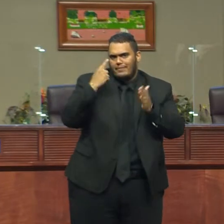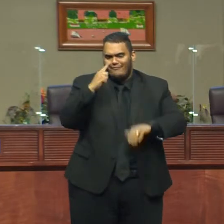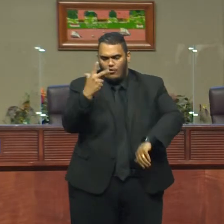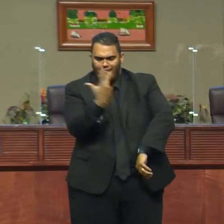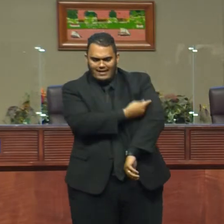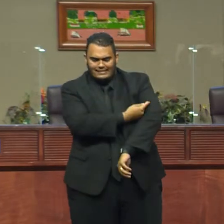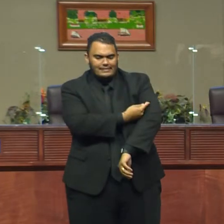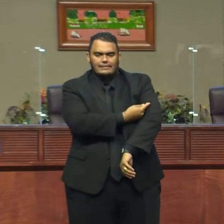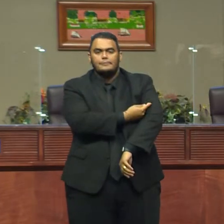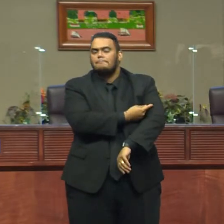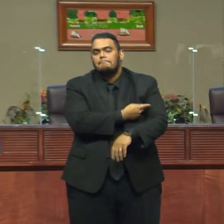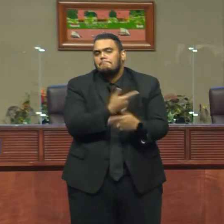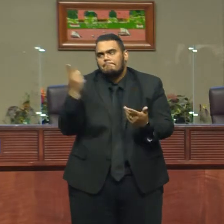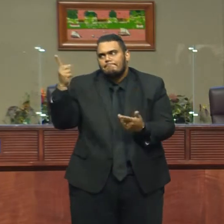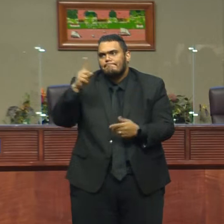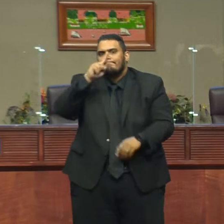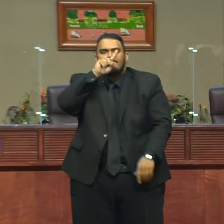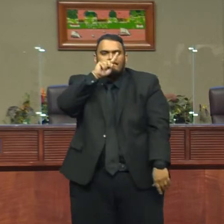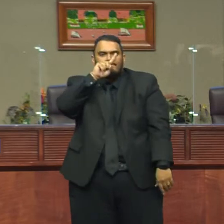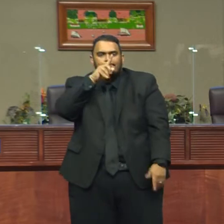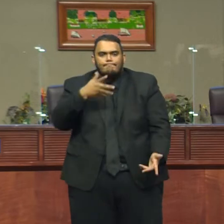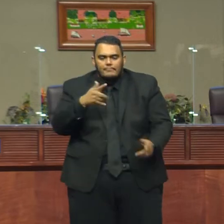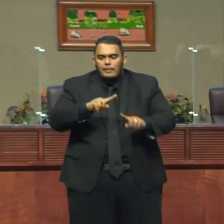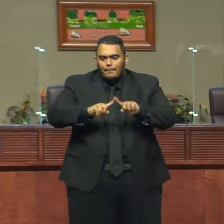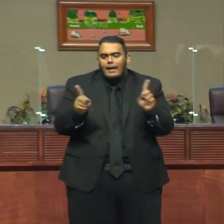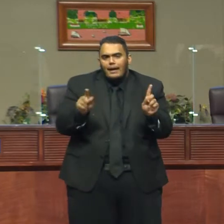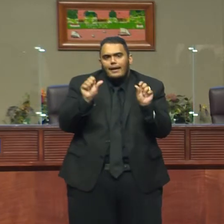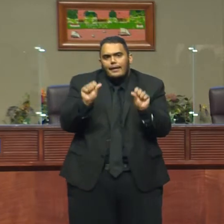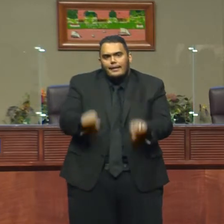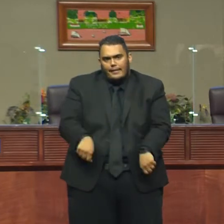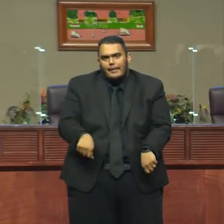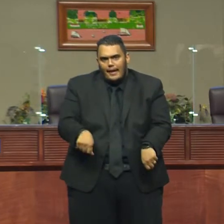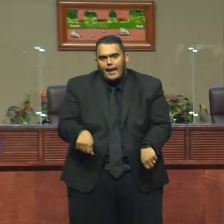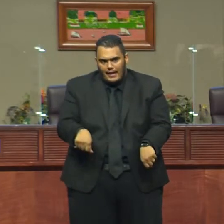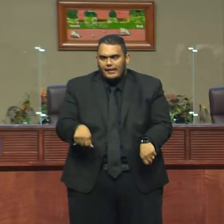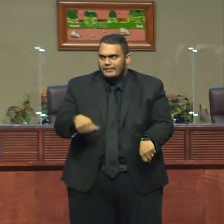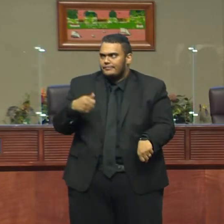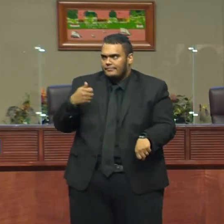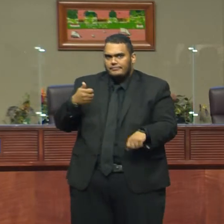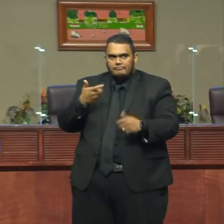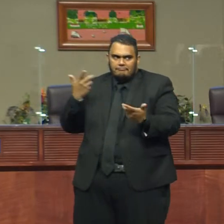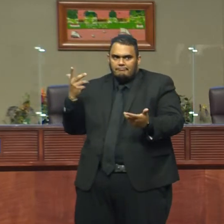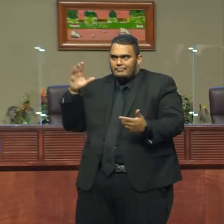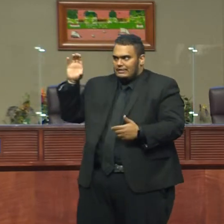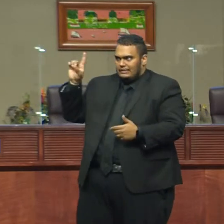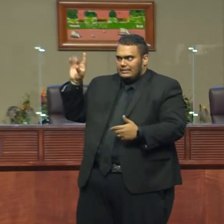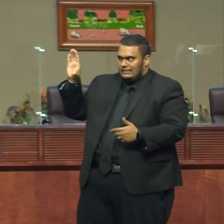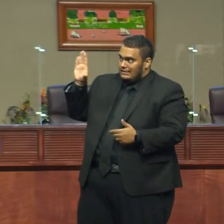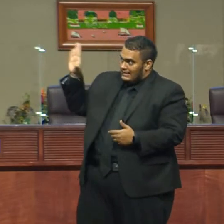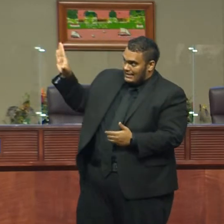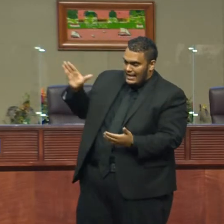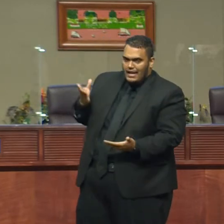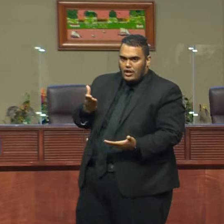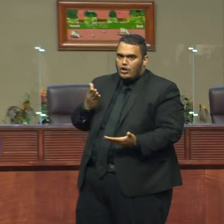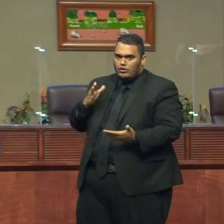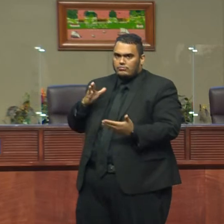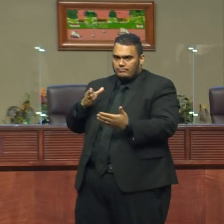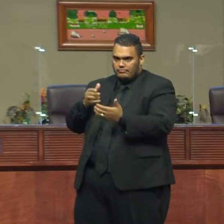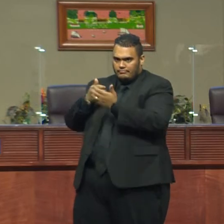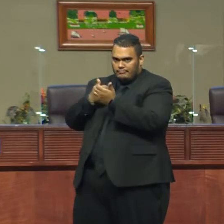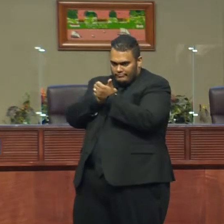be those who are defined by the CDC guidelines as being vulnerable